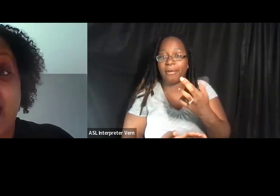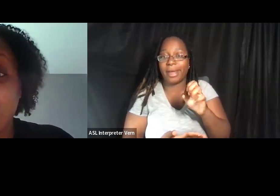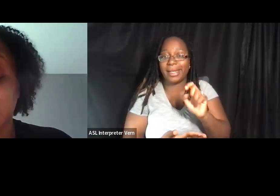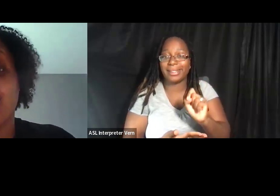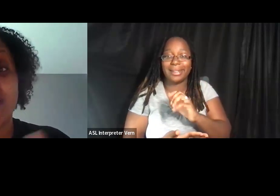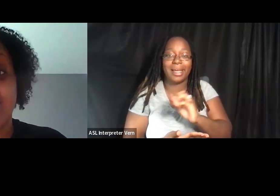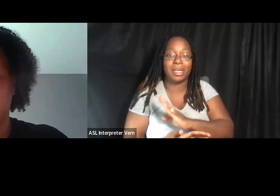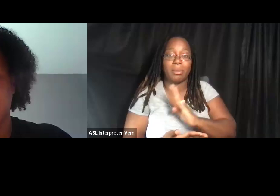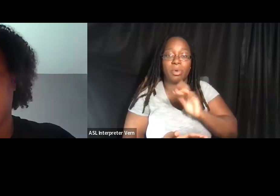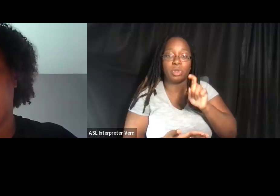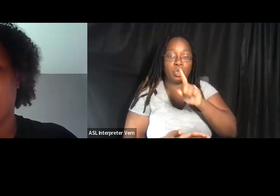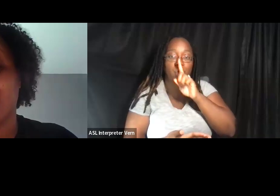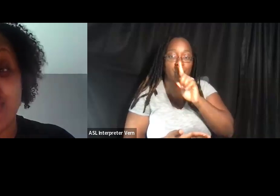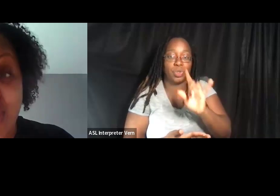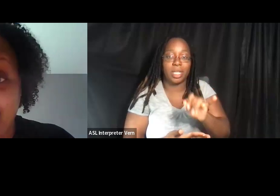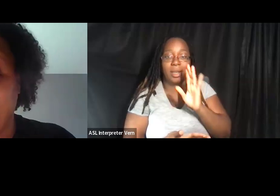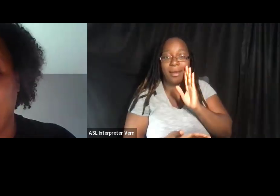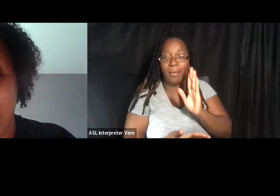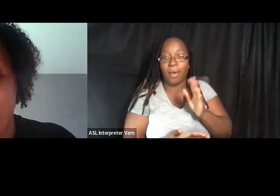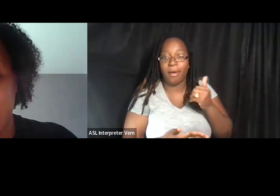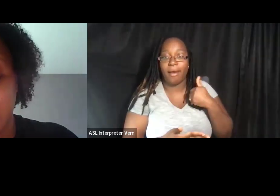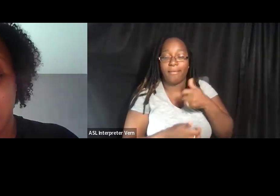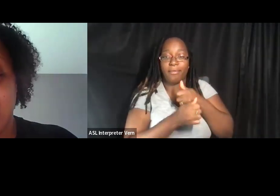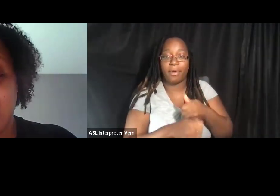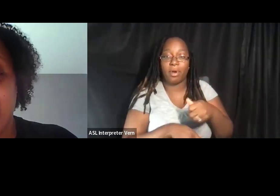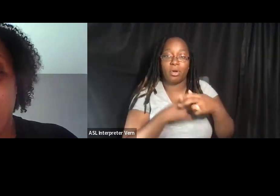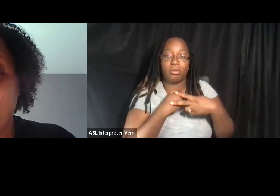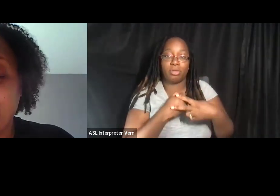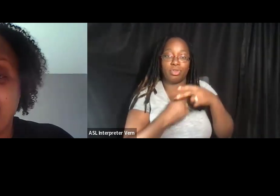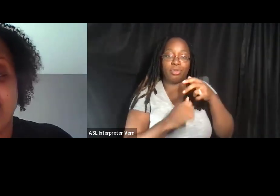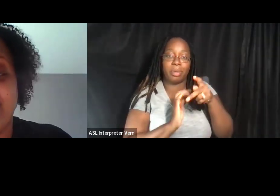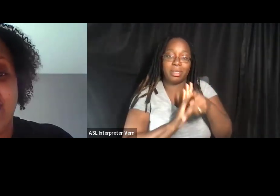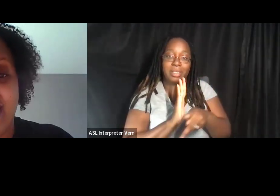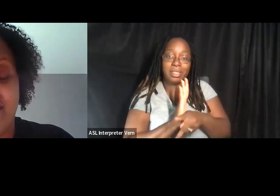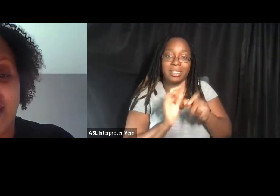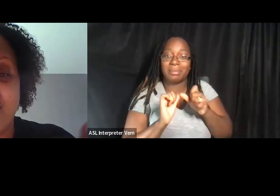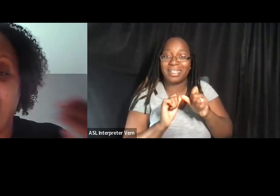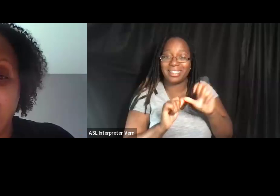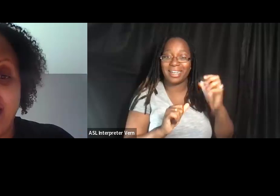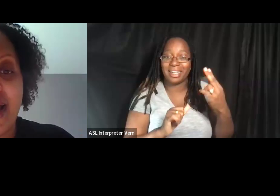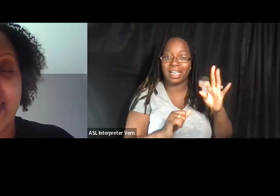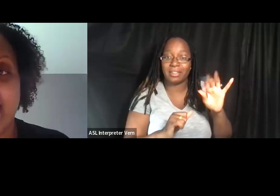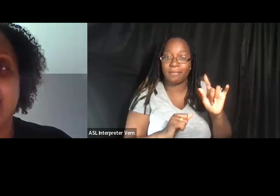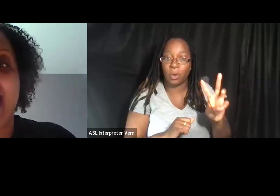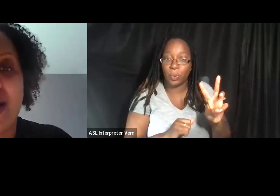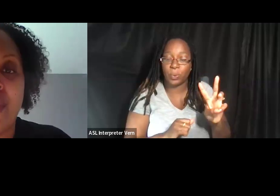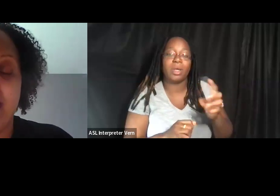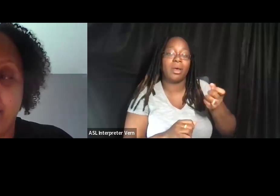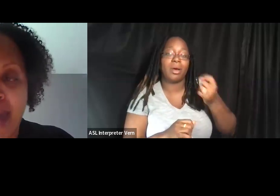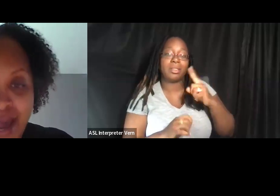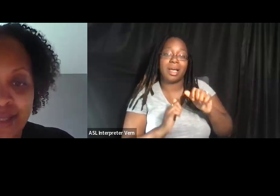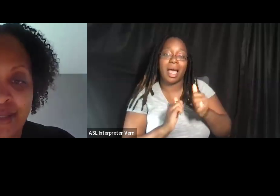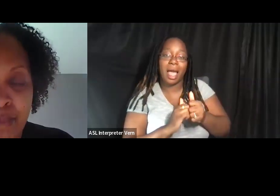understand how much things like how much runway do you have, right? How does different funding coming in and